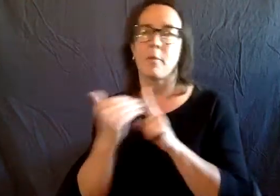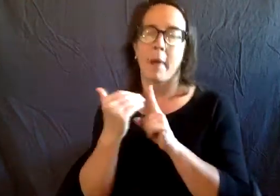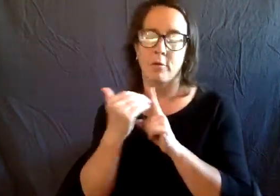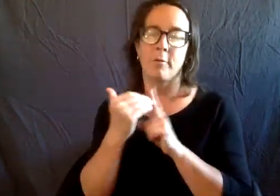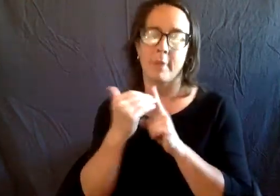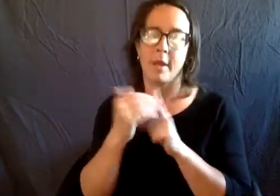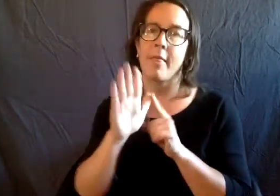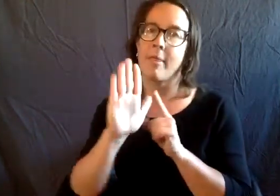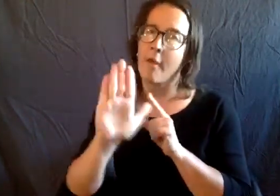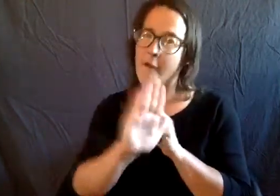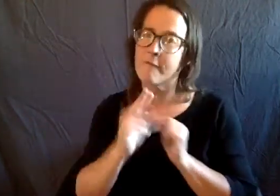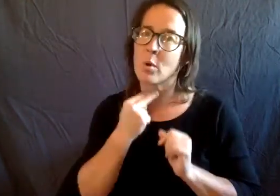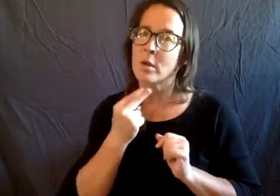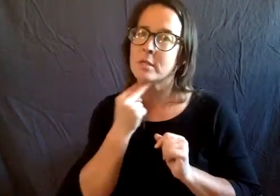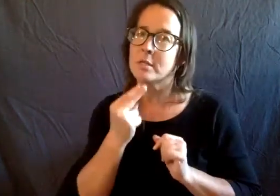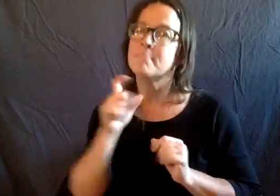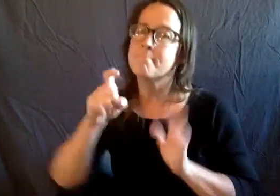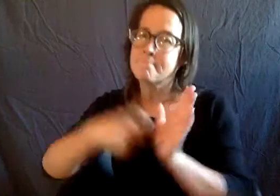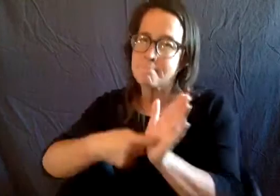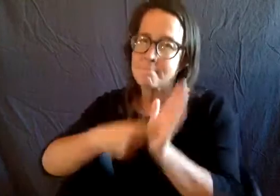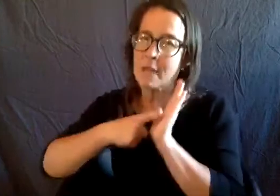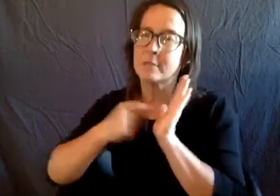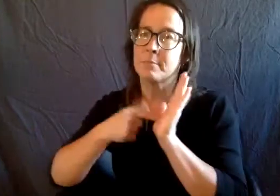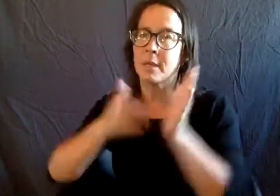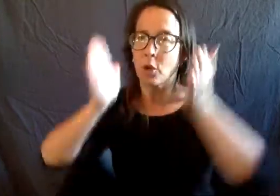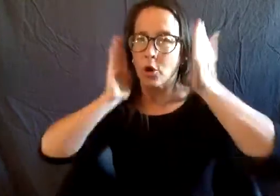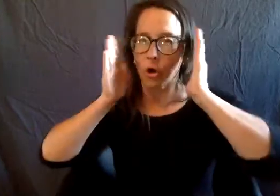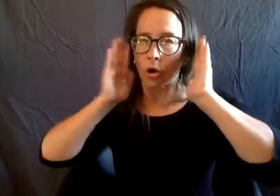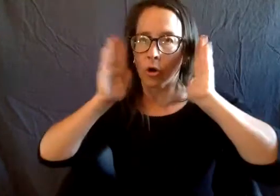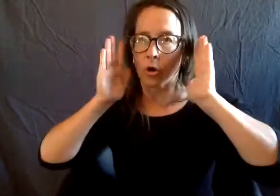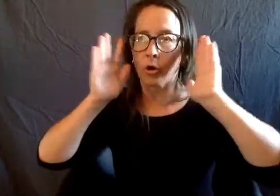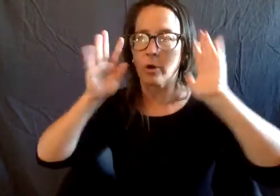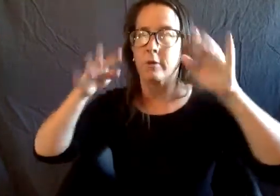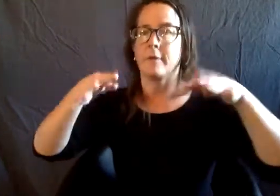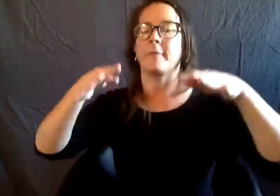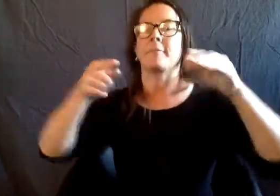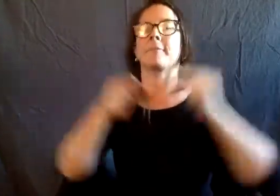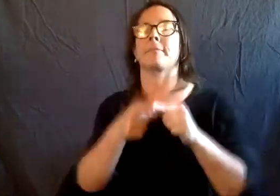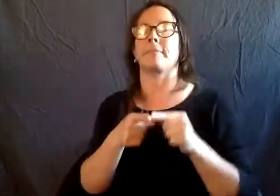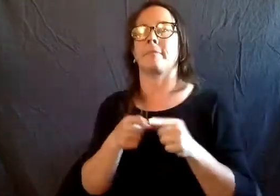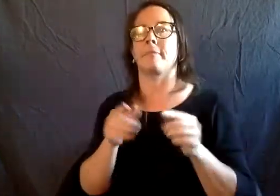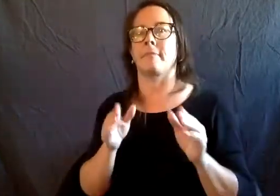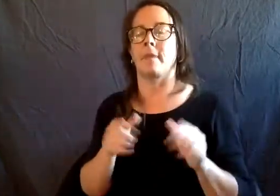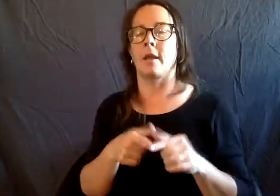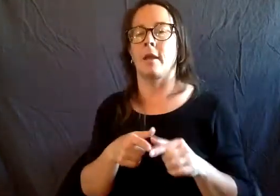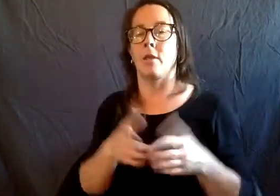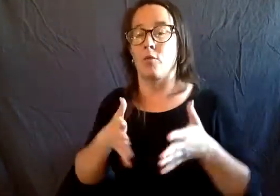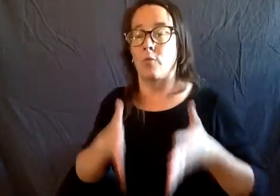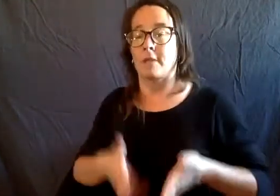voice must be heard. And I feel like for the rest of my time in this